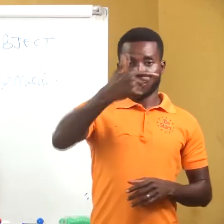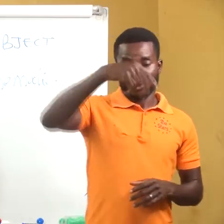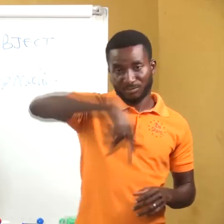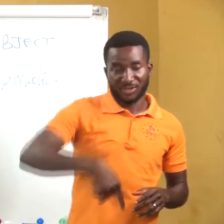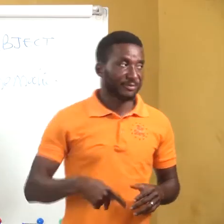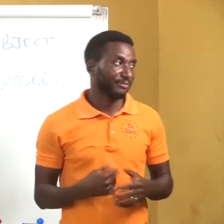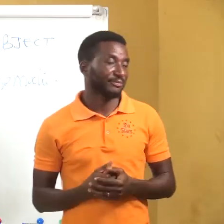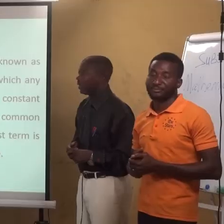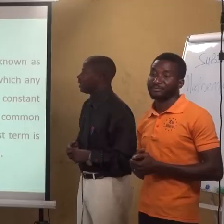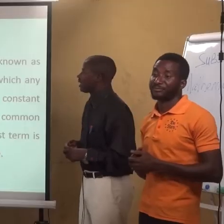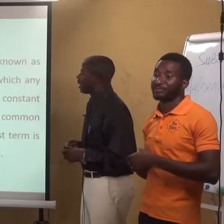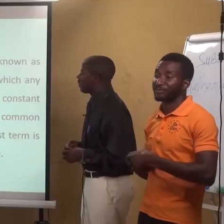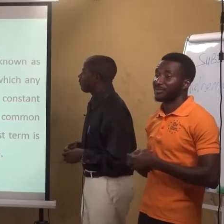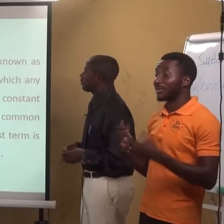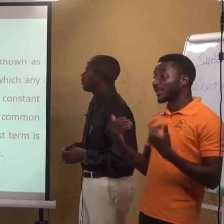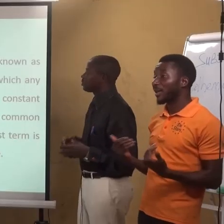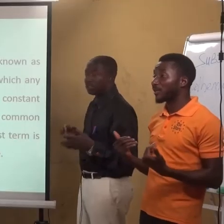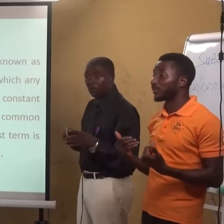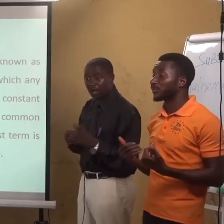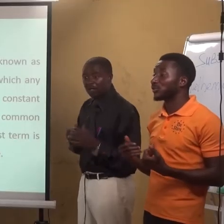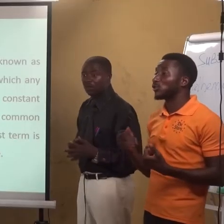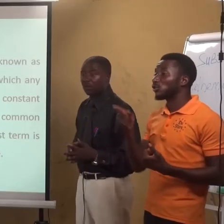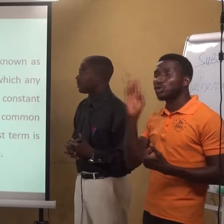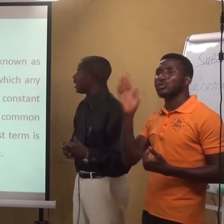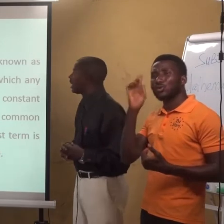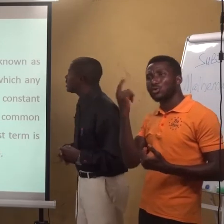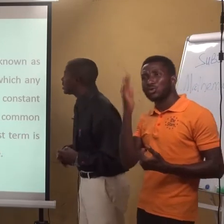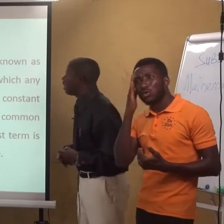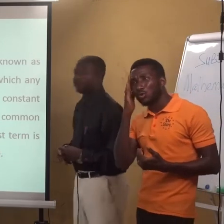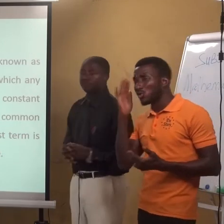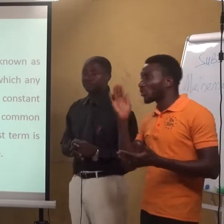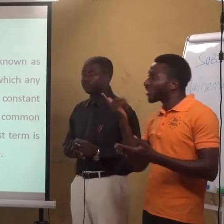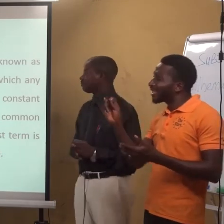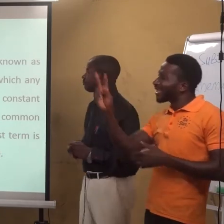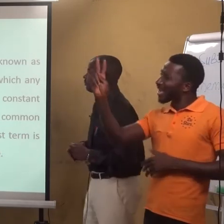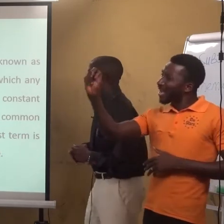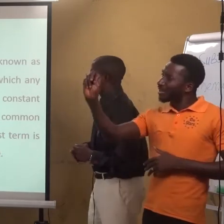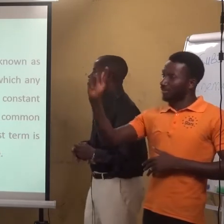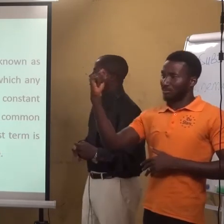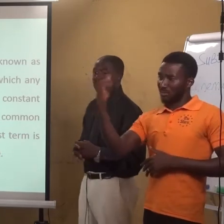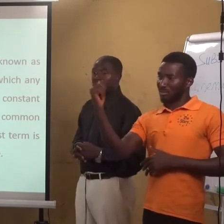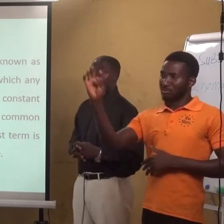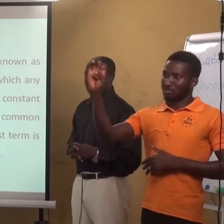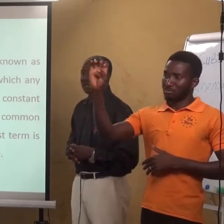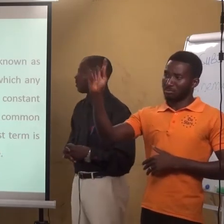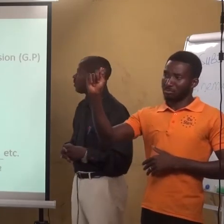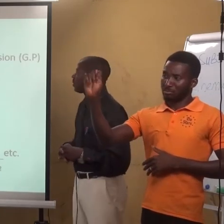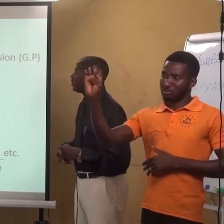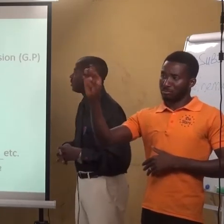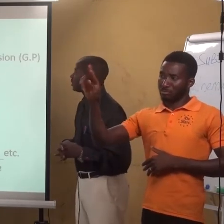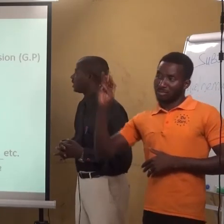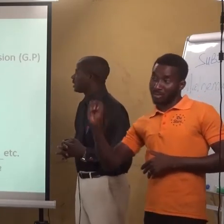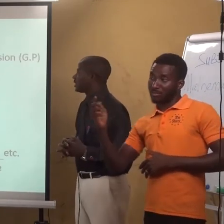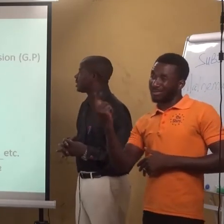sequence, geometric sequence. Now you should equally recall the nth term. You should equally